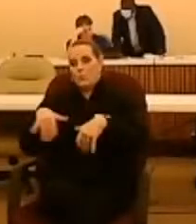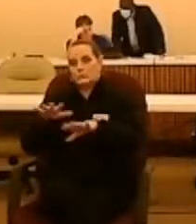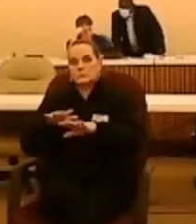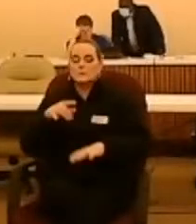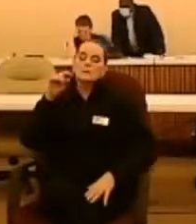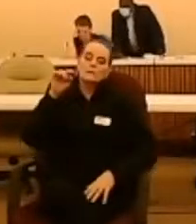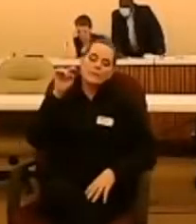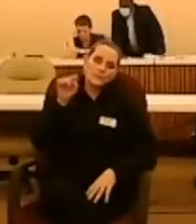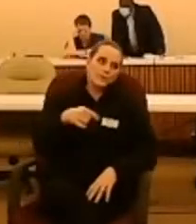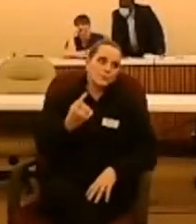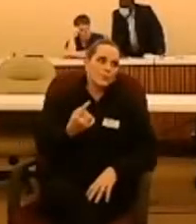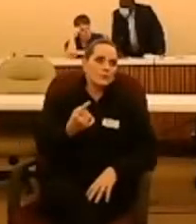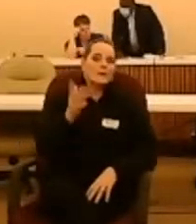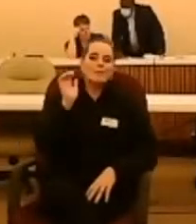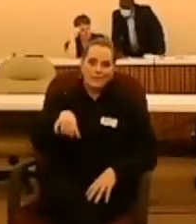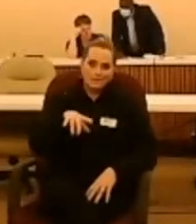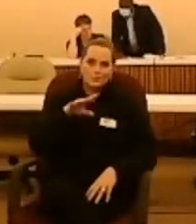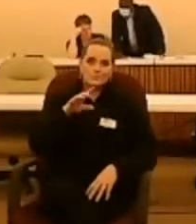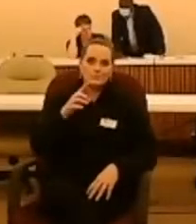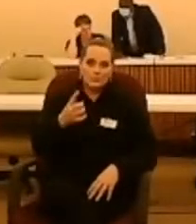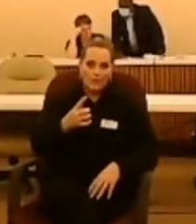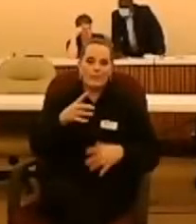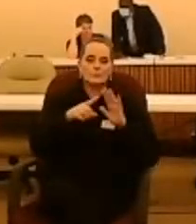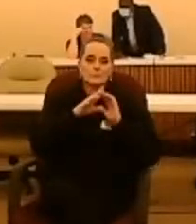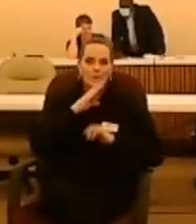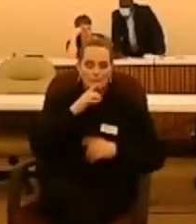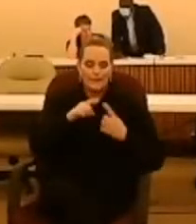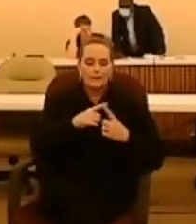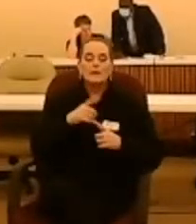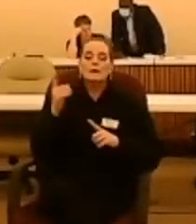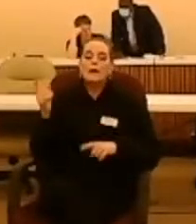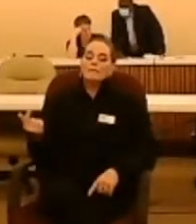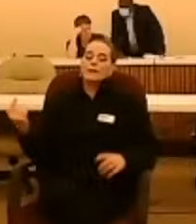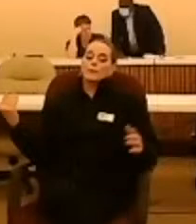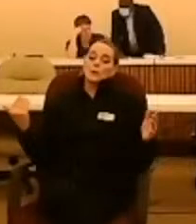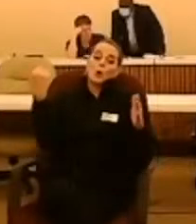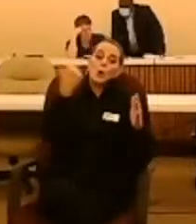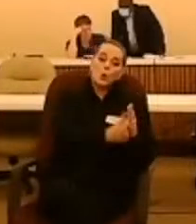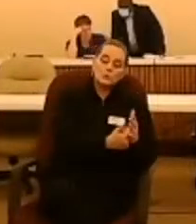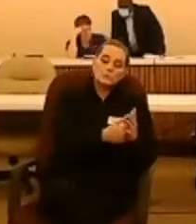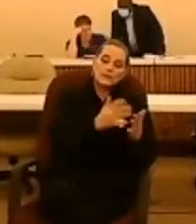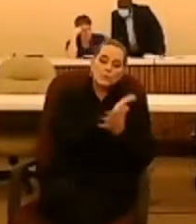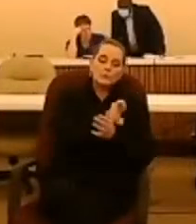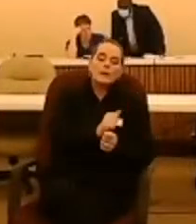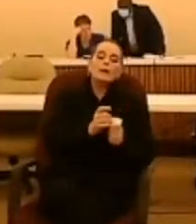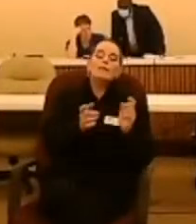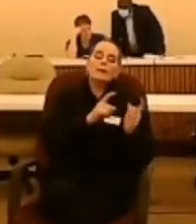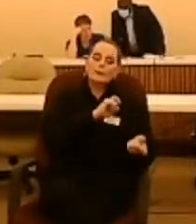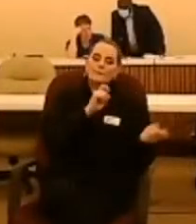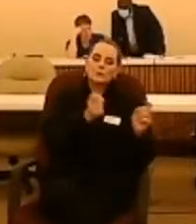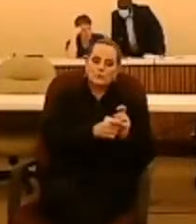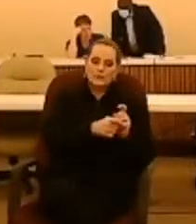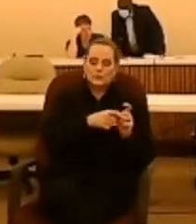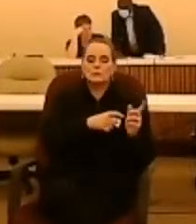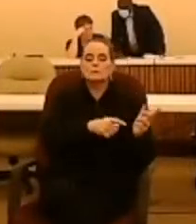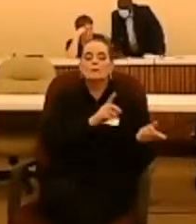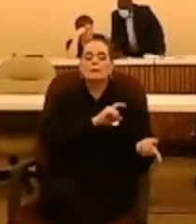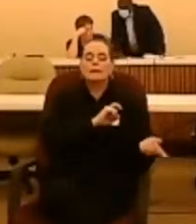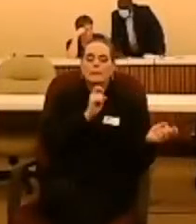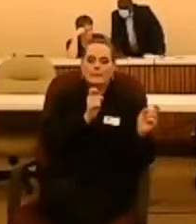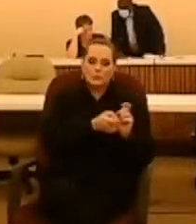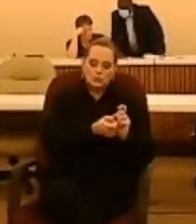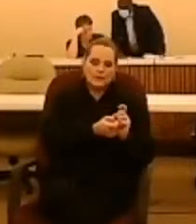one. That's the one they're talking about, that if they were to come near here, they would have to redefine it because the definitions are out of